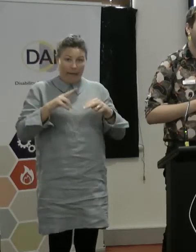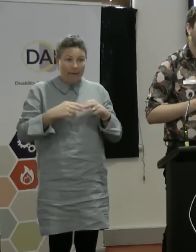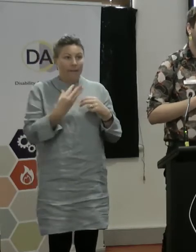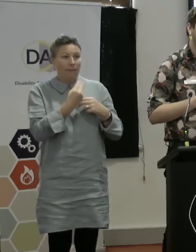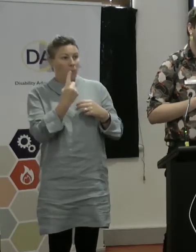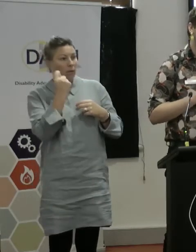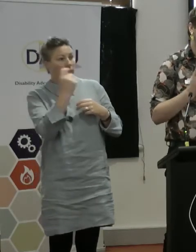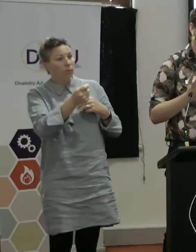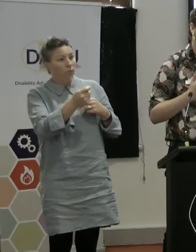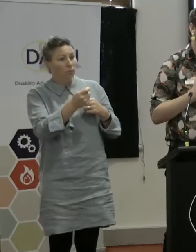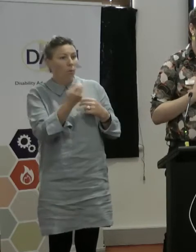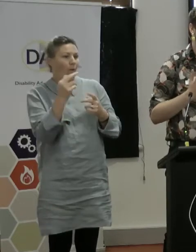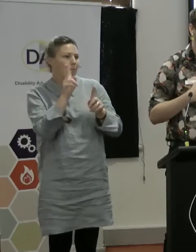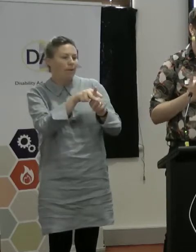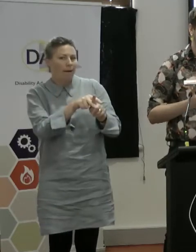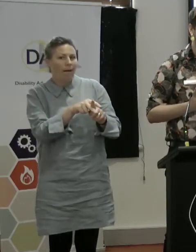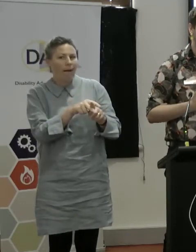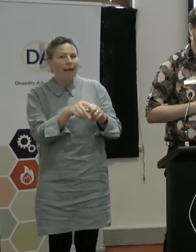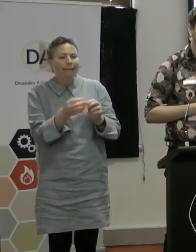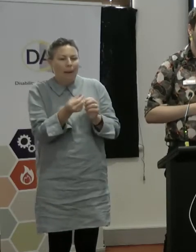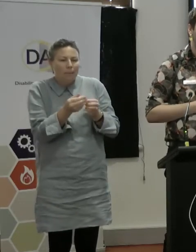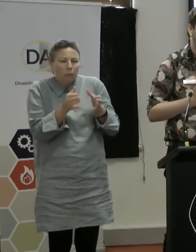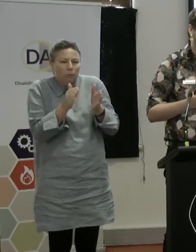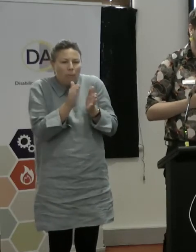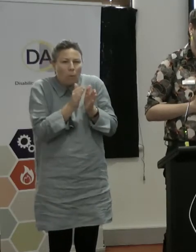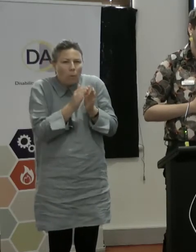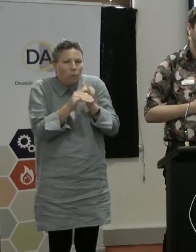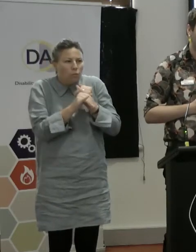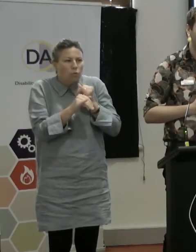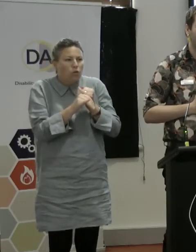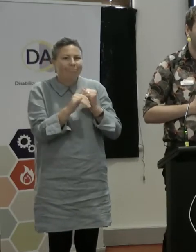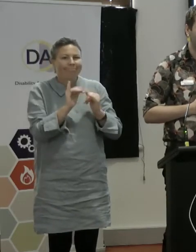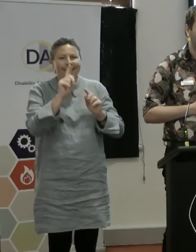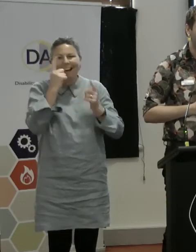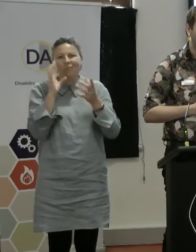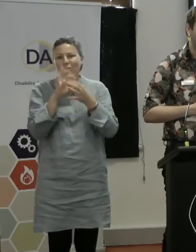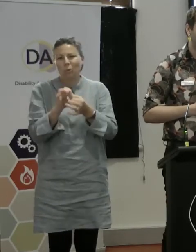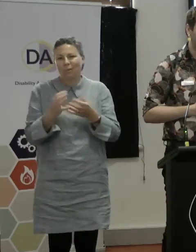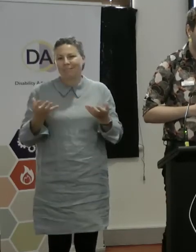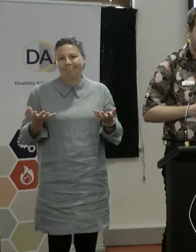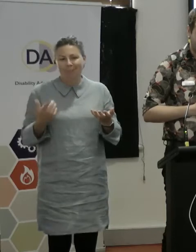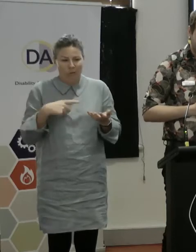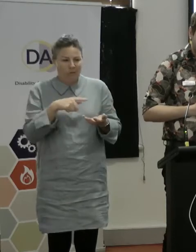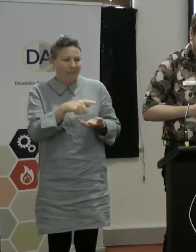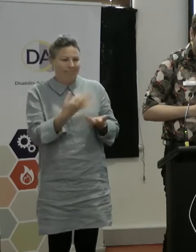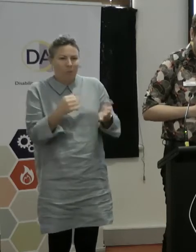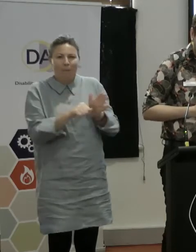So that's why some smaller institutions may just not be able to join in terms of funding.